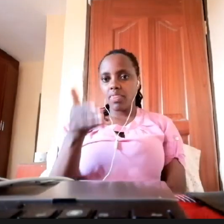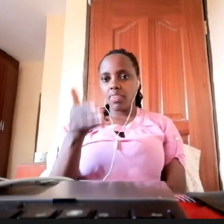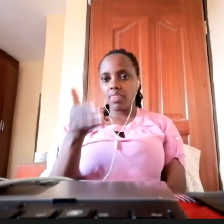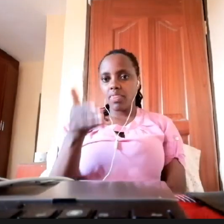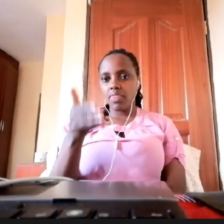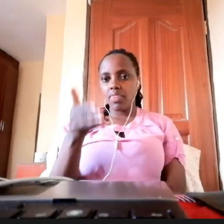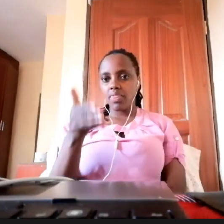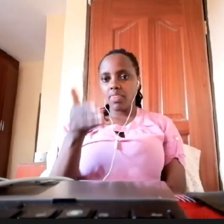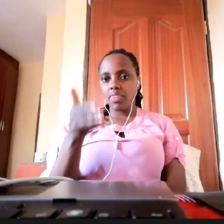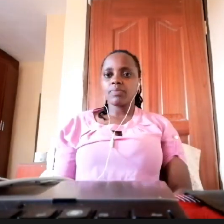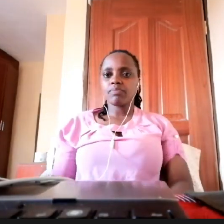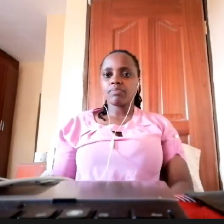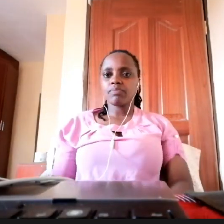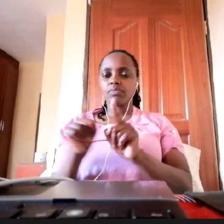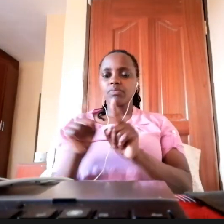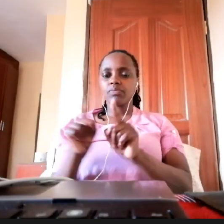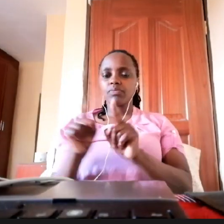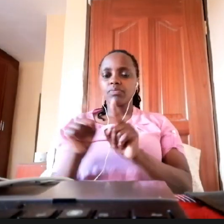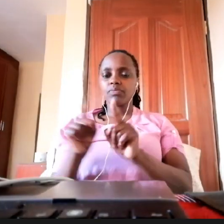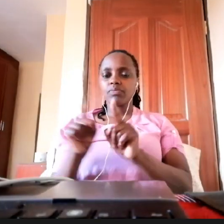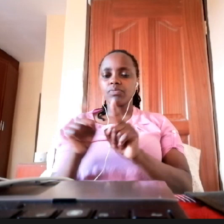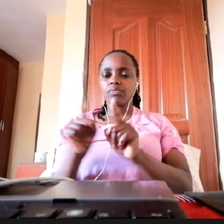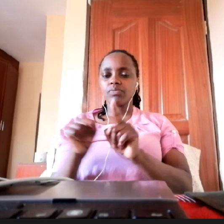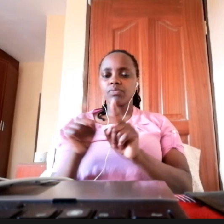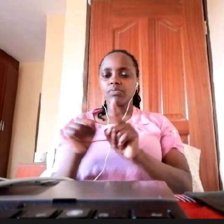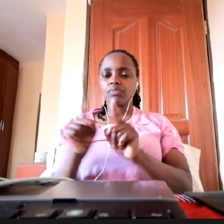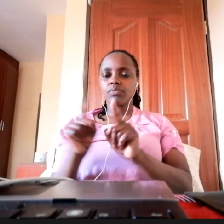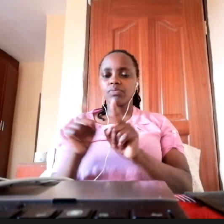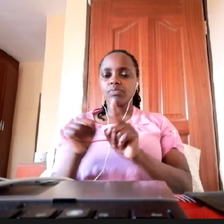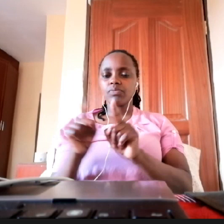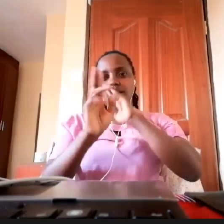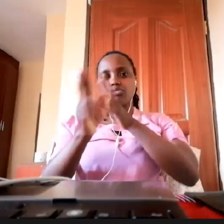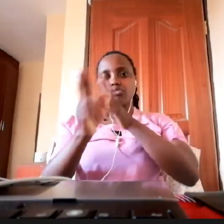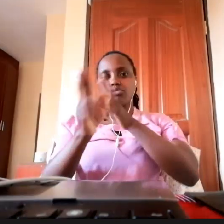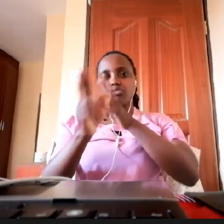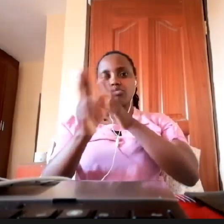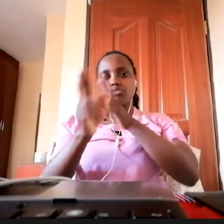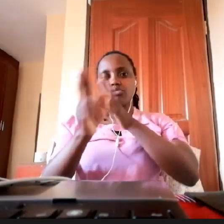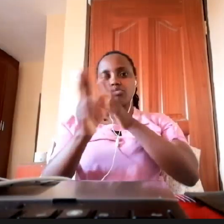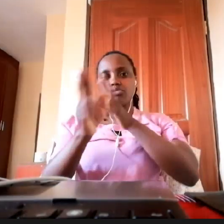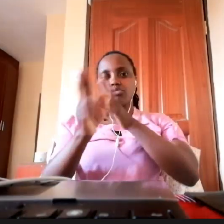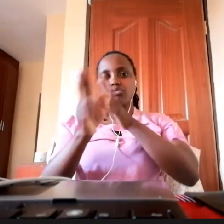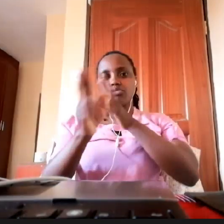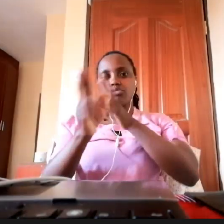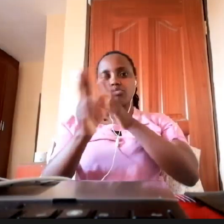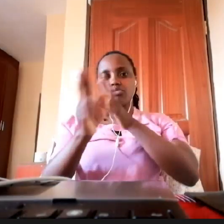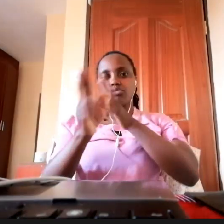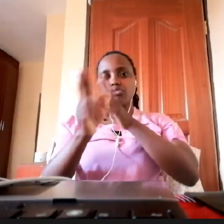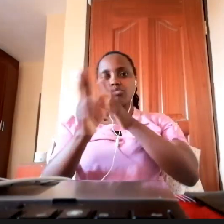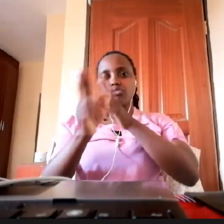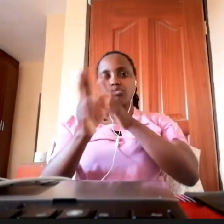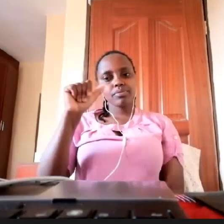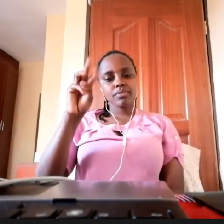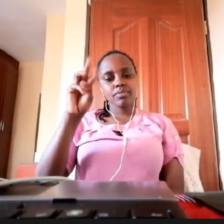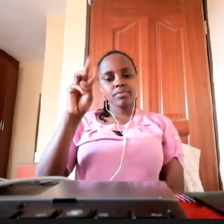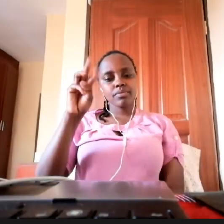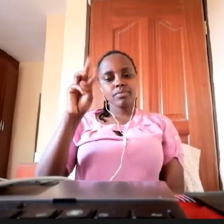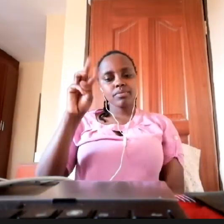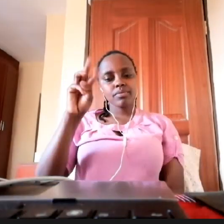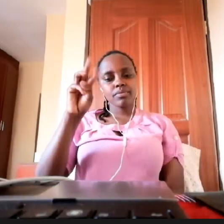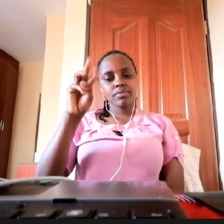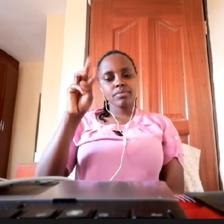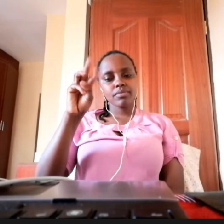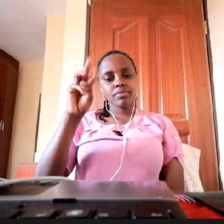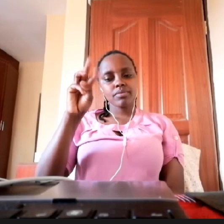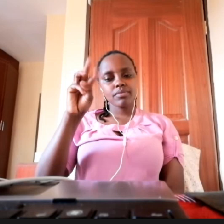the name complementary report. Now, the Gambia's experience on the